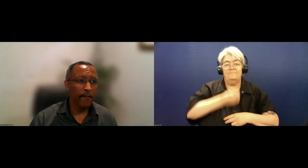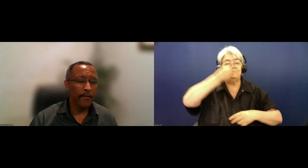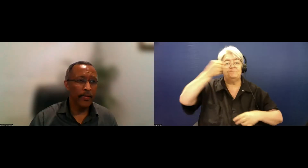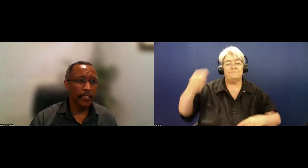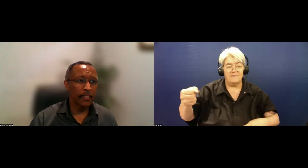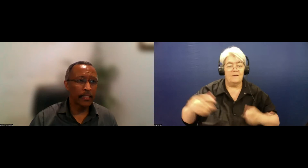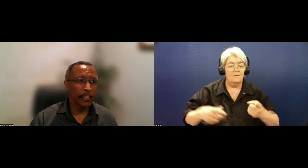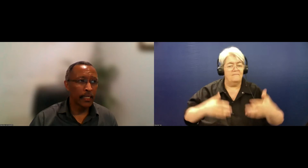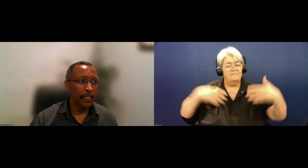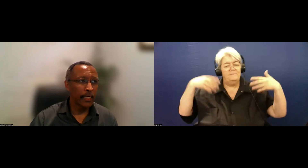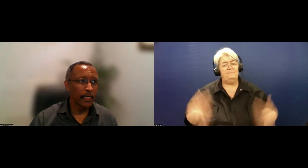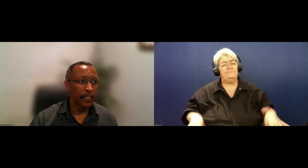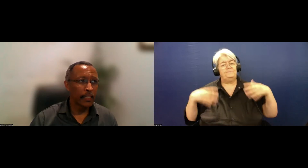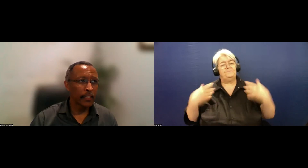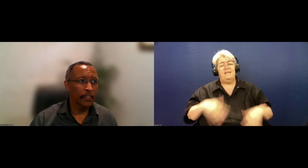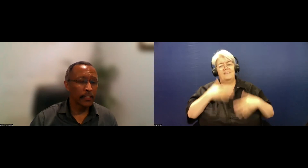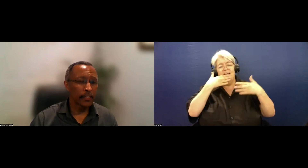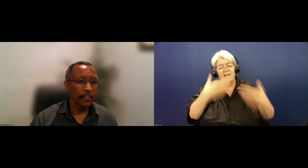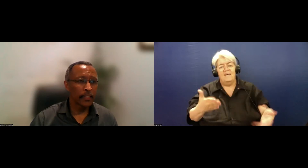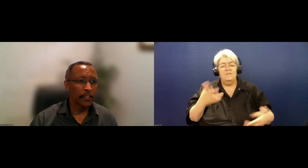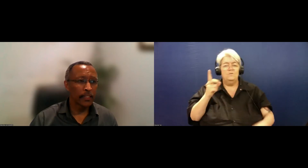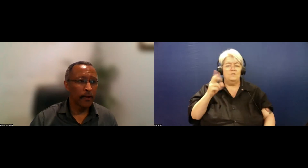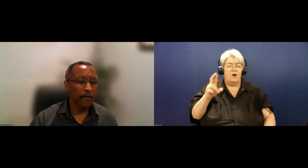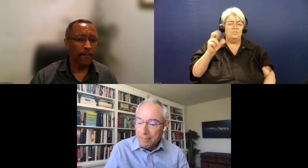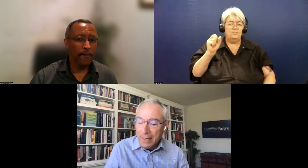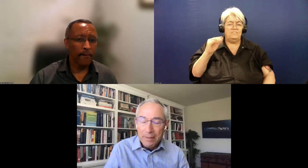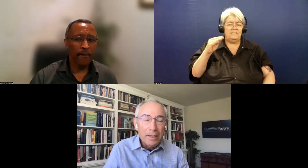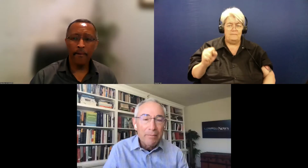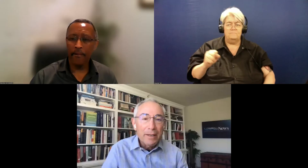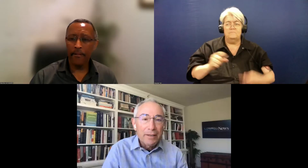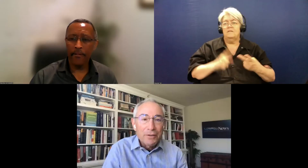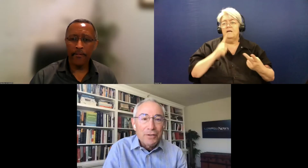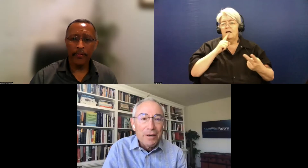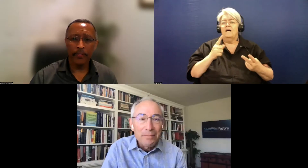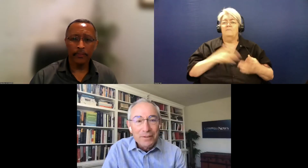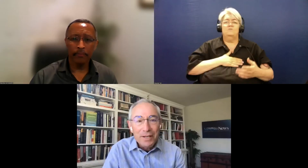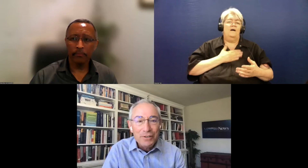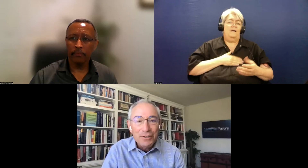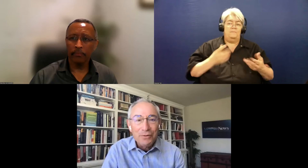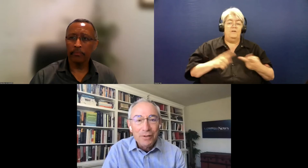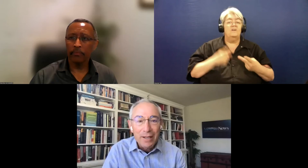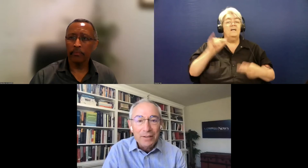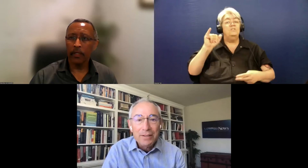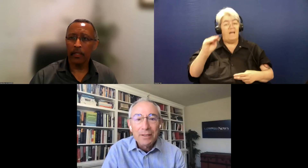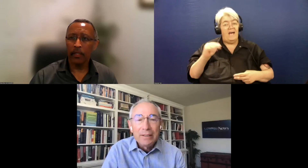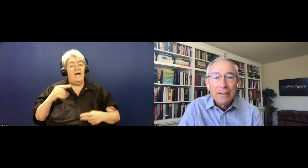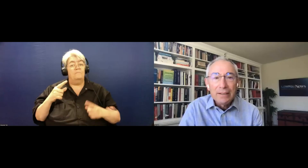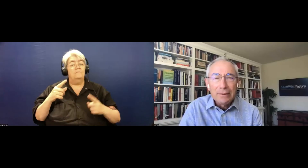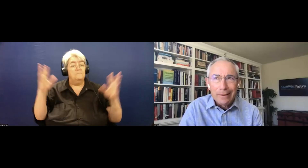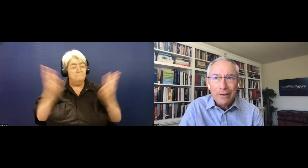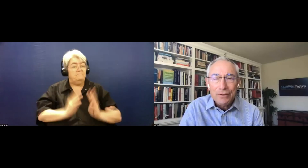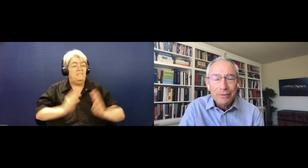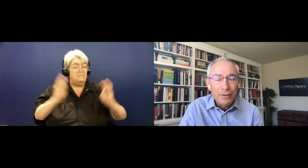It's a pleasure to be here. I've been at many of the JAM sessions over the last,